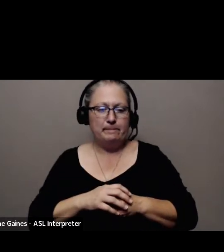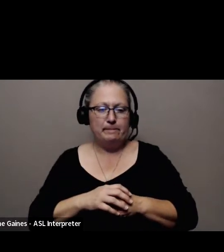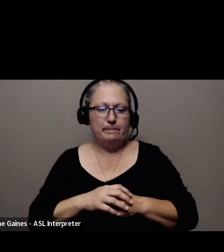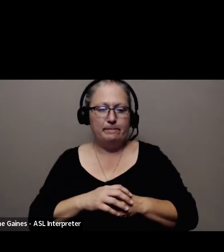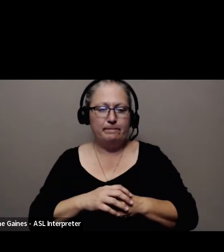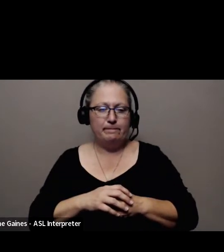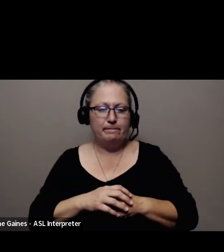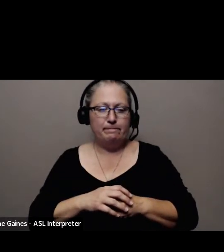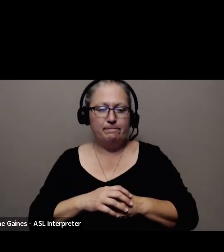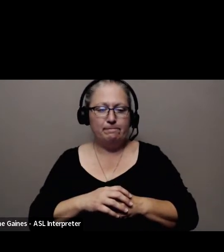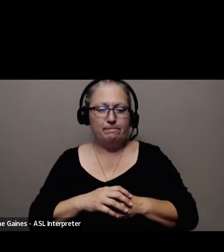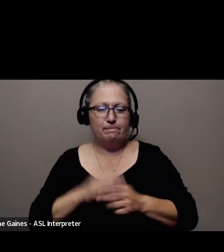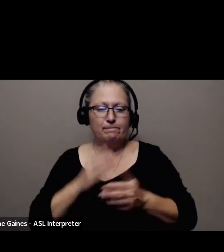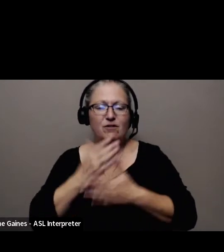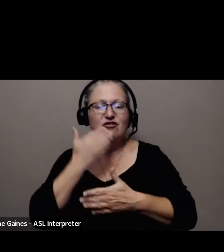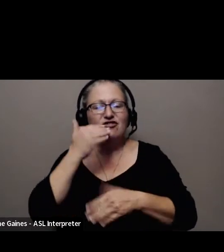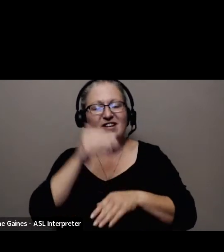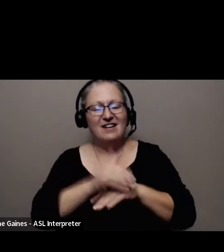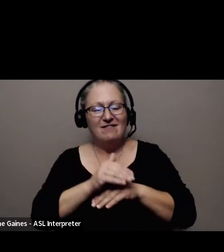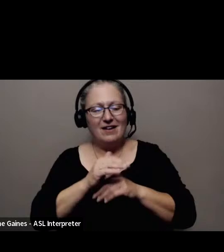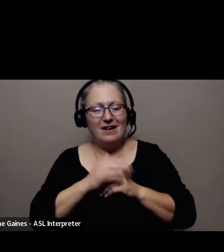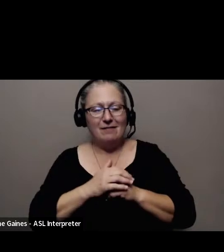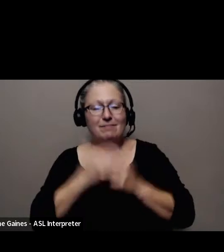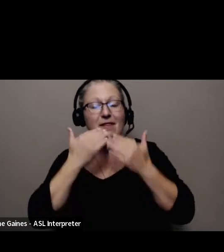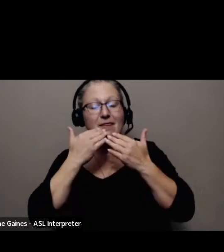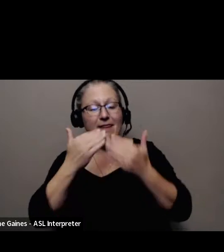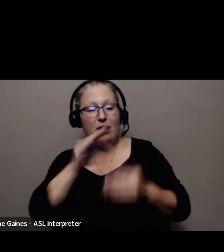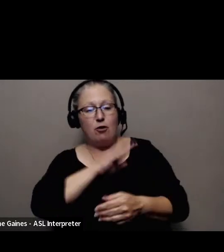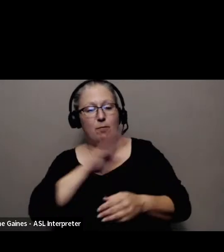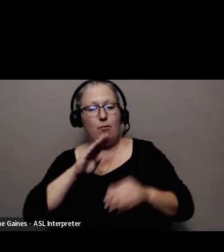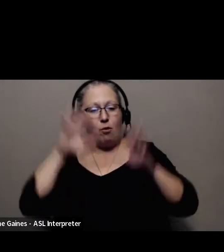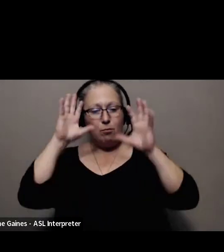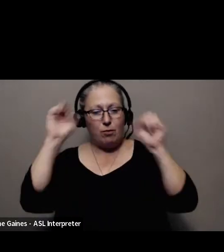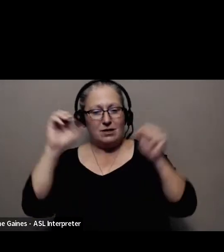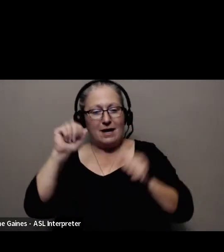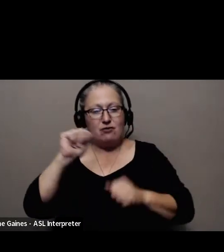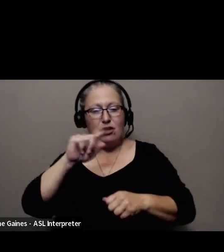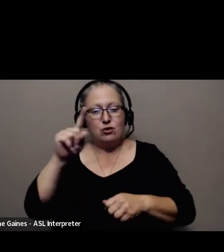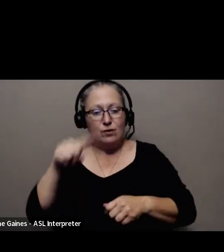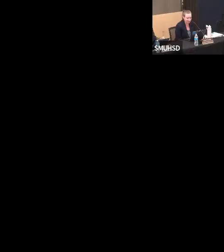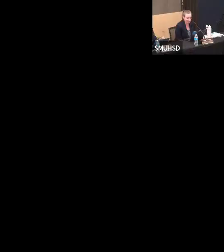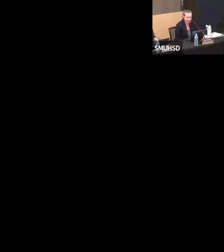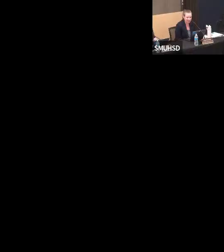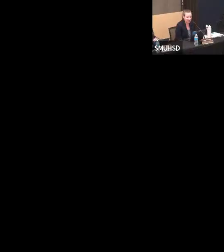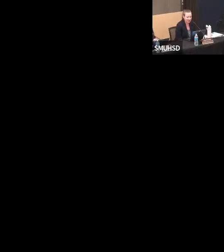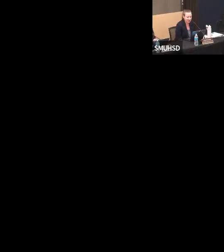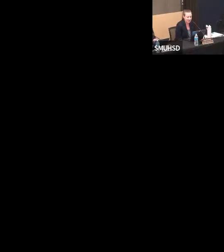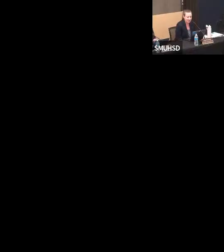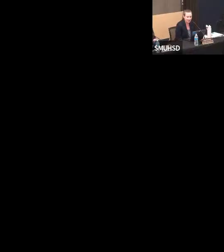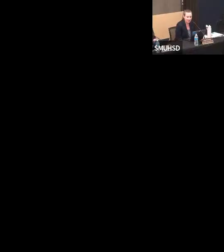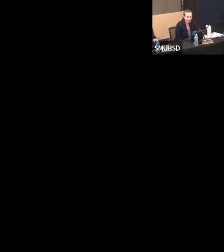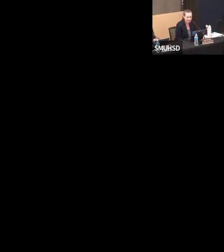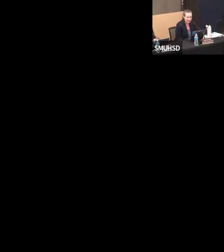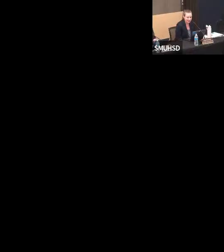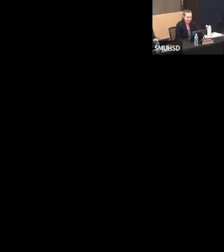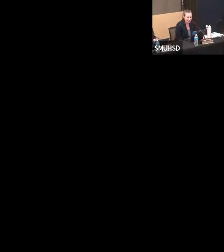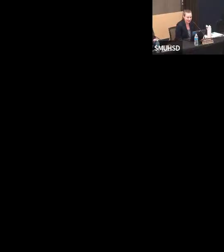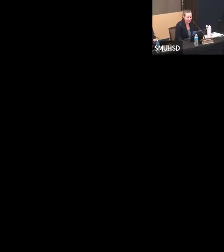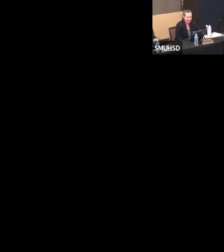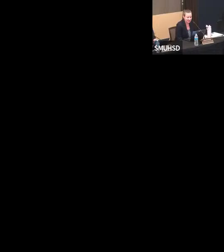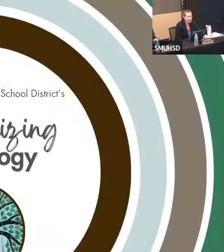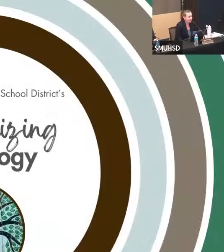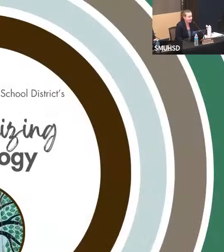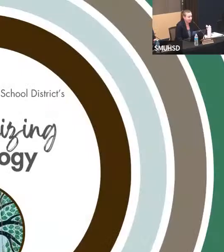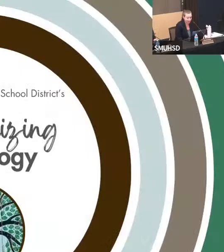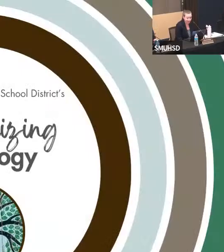All right. Good evening. Thank you, Board President Andrade Zuniga, board members, all of us here